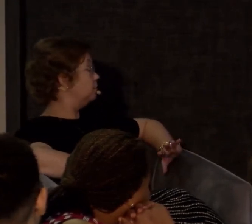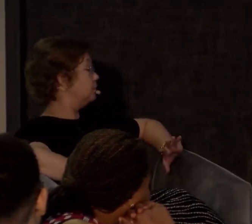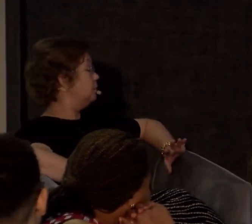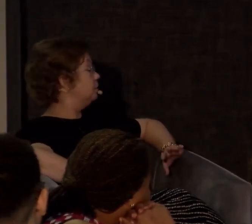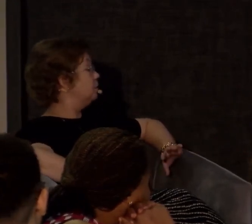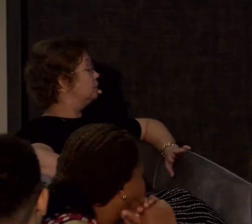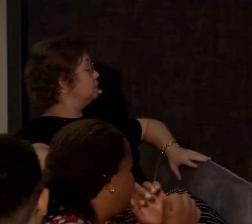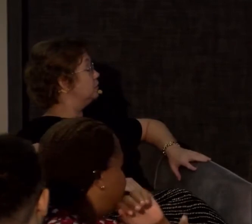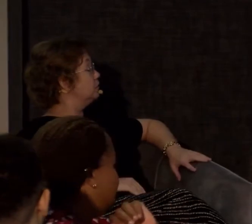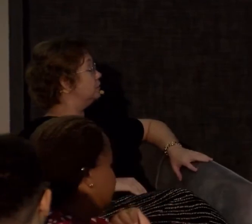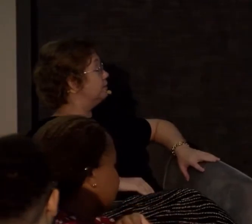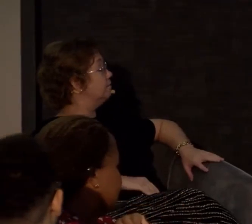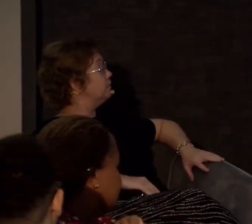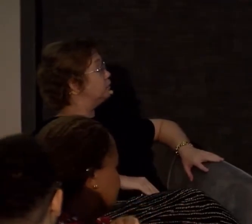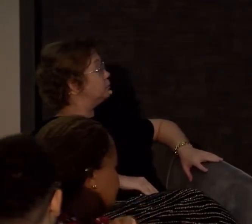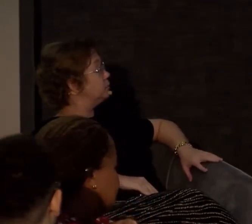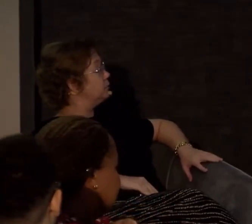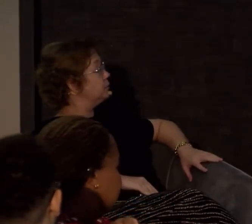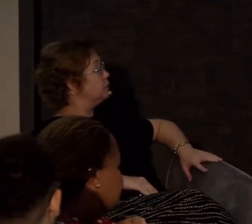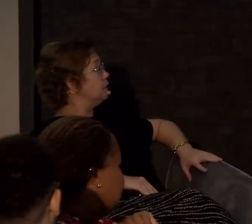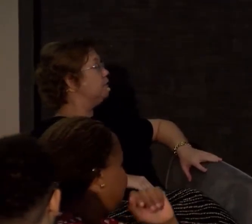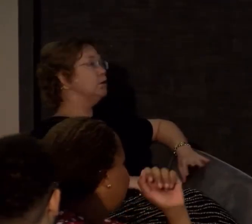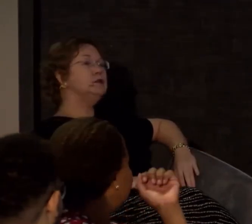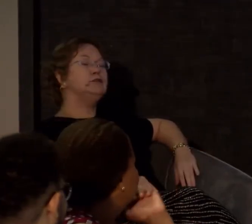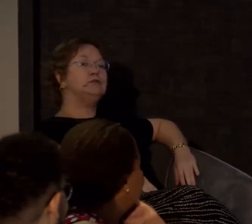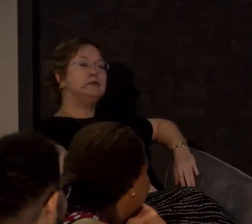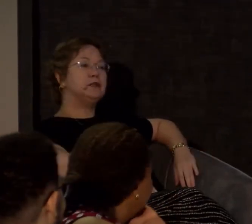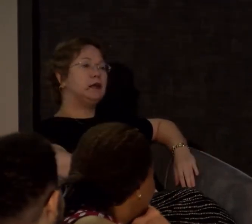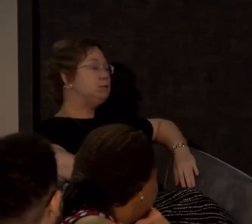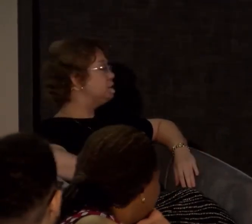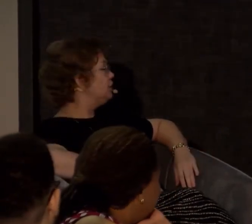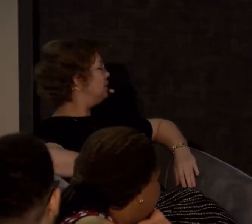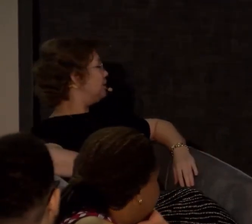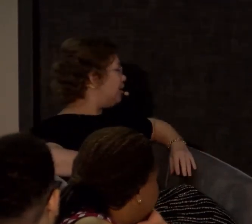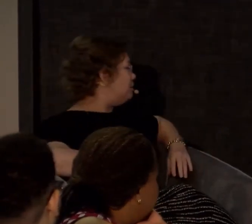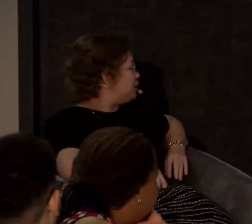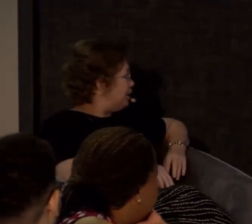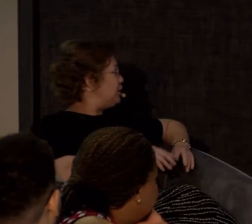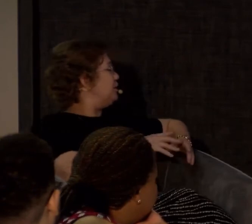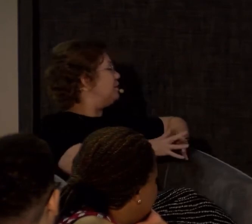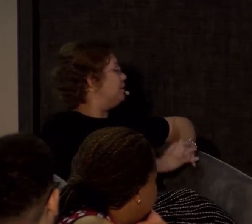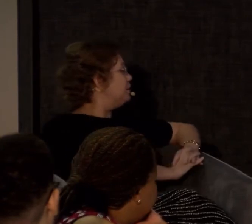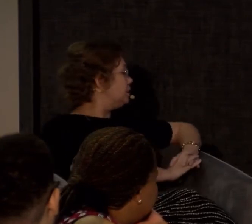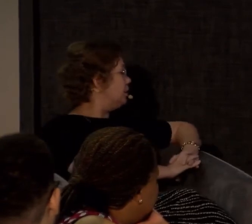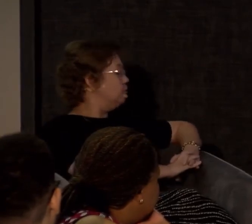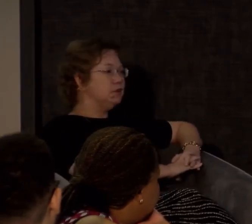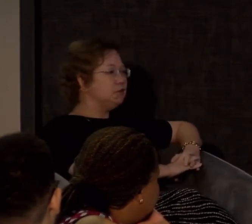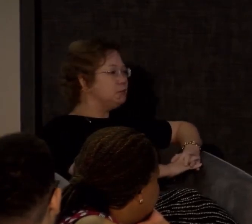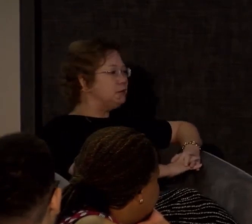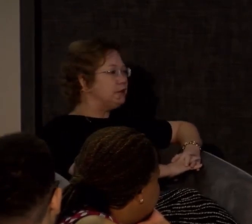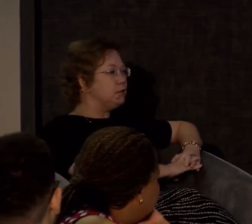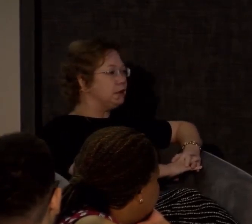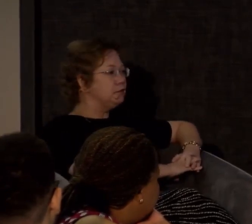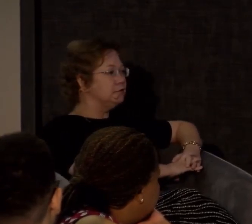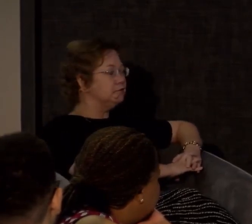so which will materialize then? I think the only 2 was climate change and I can't